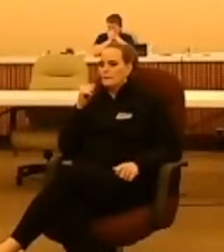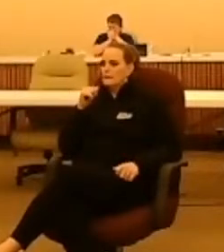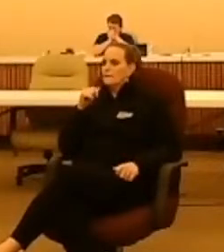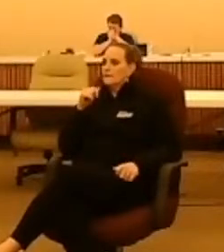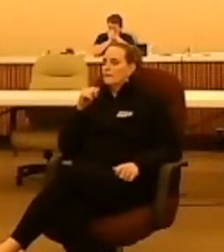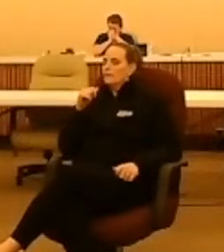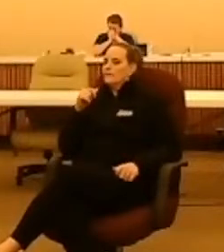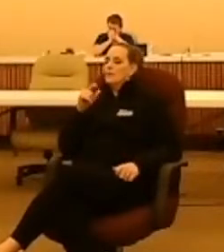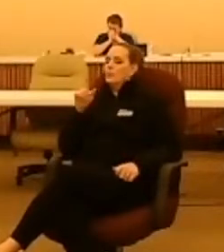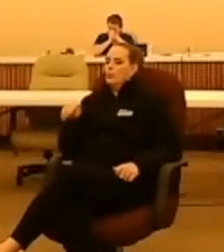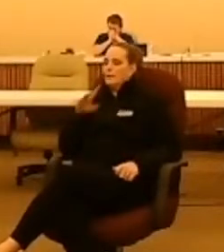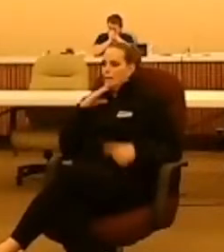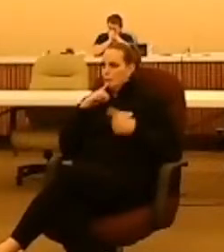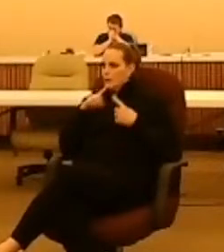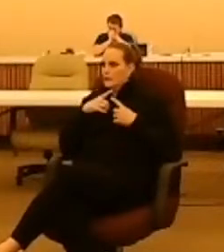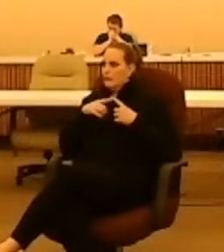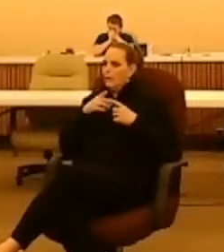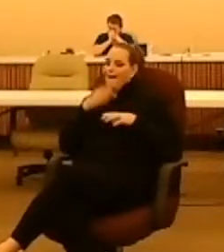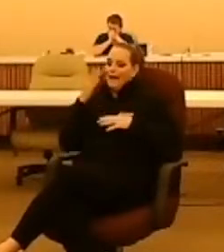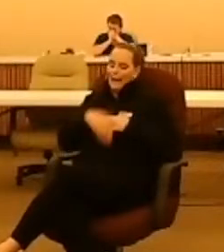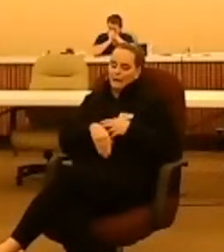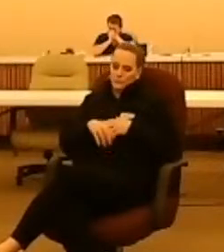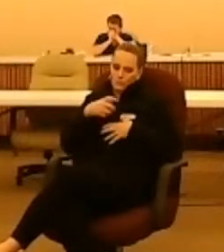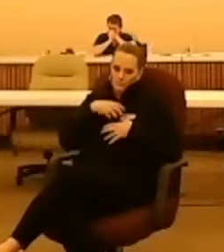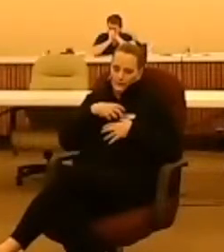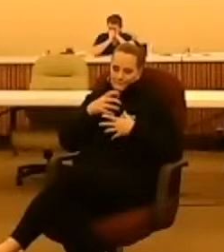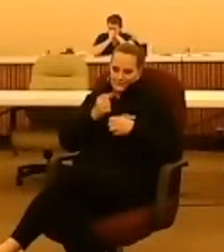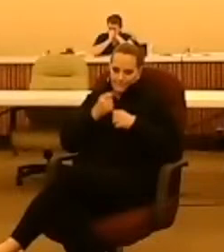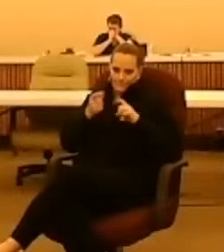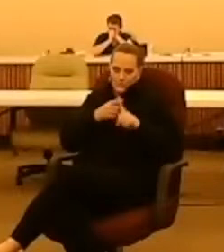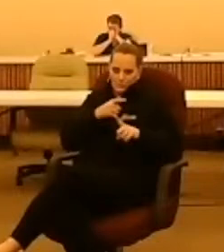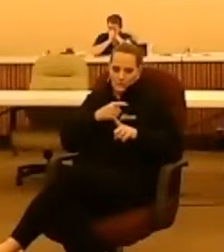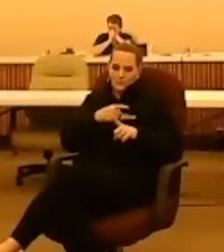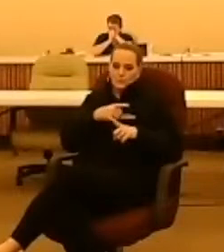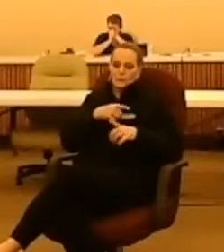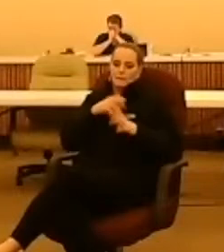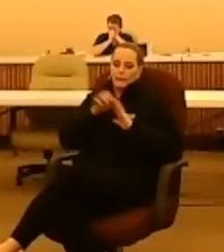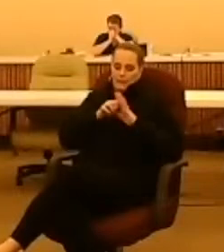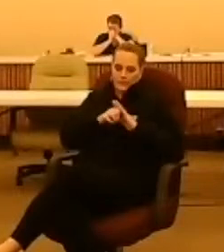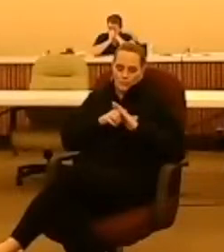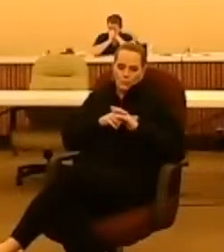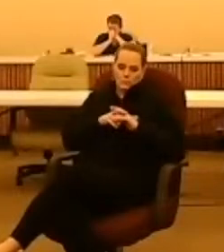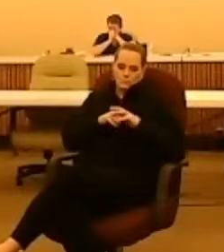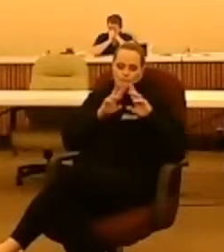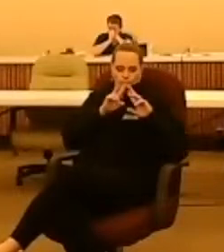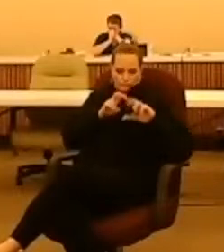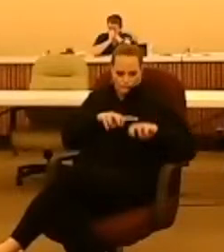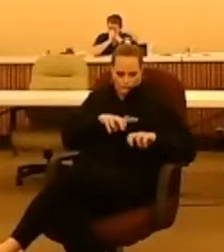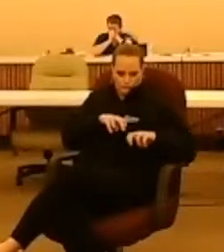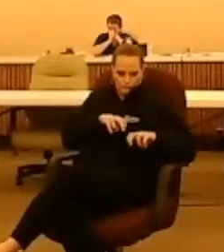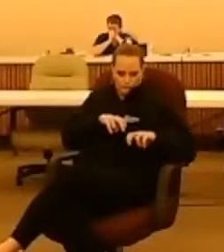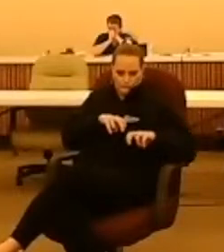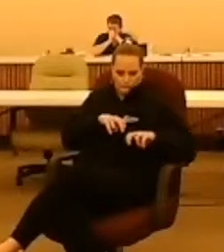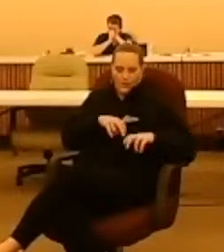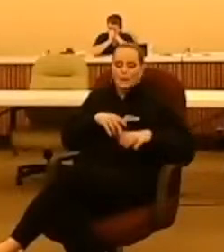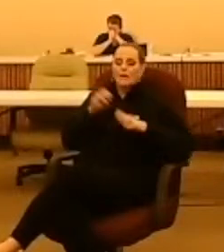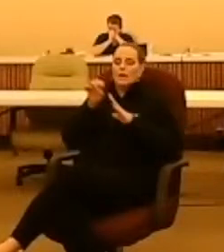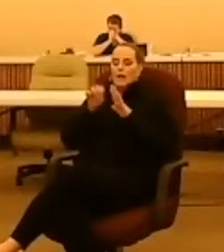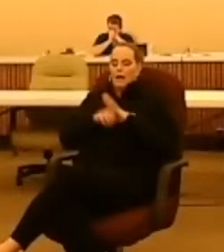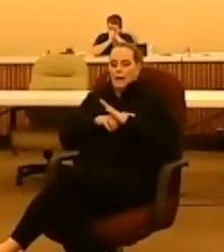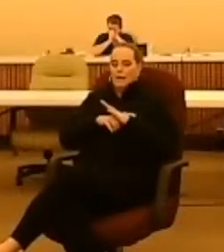what you're talking about is after a complaint is received and the ethics board looks into it, the ethics board can complete its